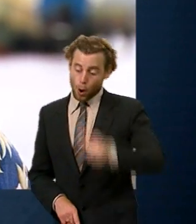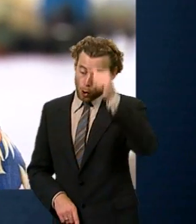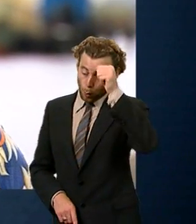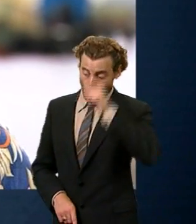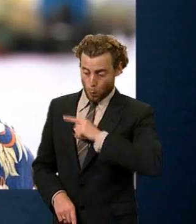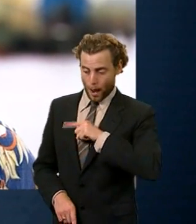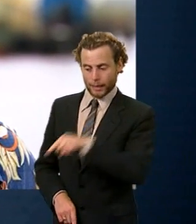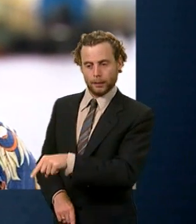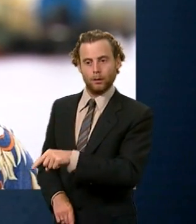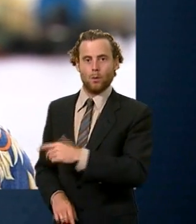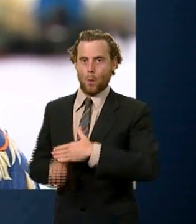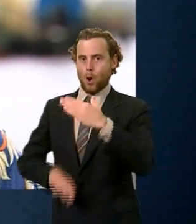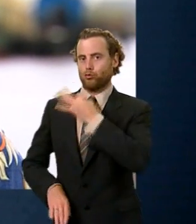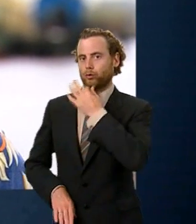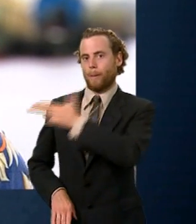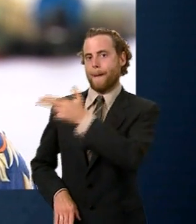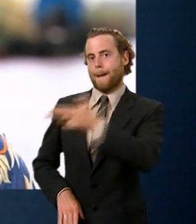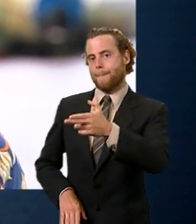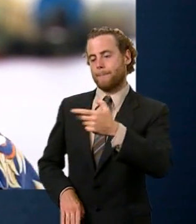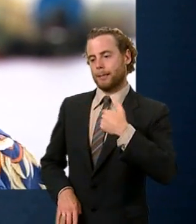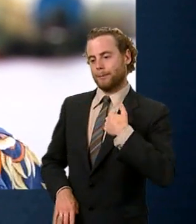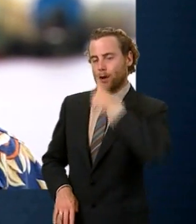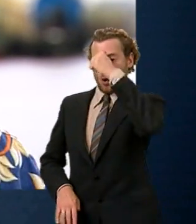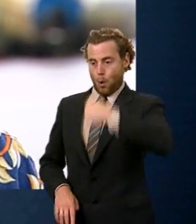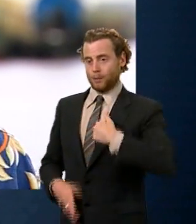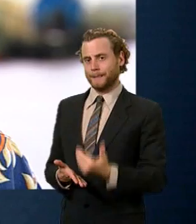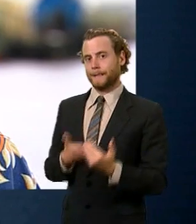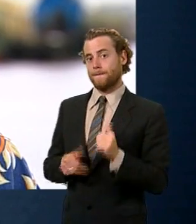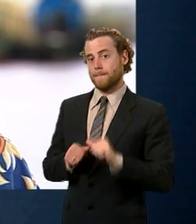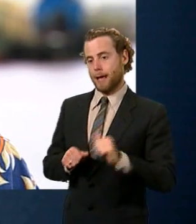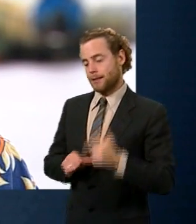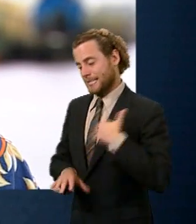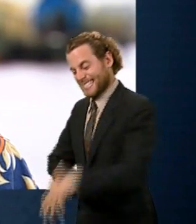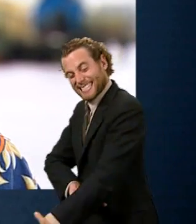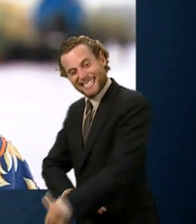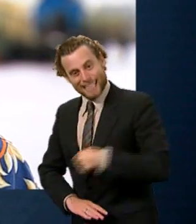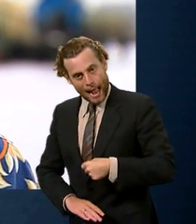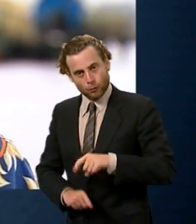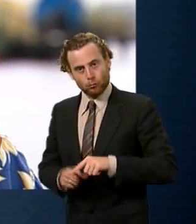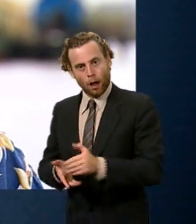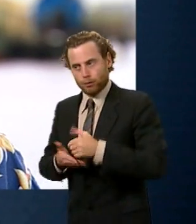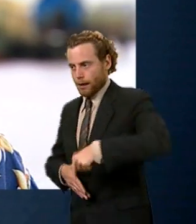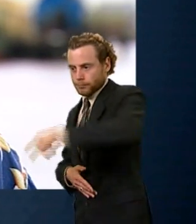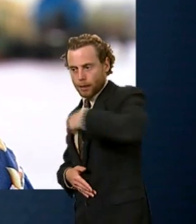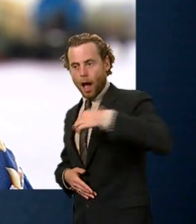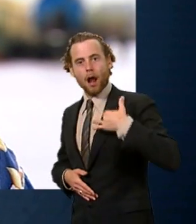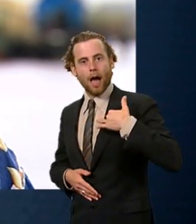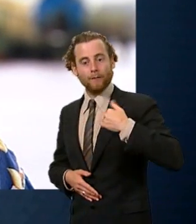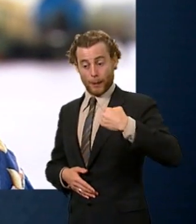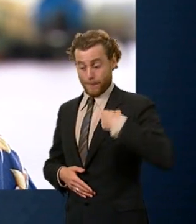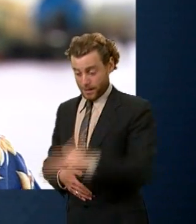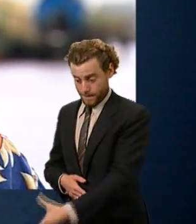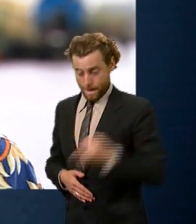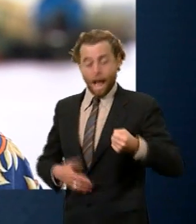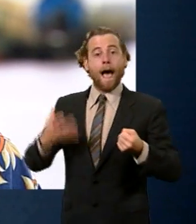to it first, we might be the ones that were dead. So, to me, this was actually an act of attempting to save life, because once I took possession of that